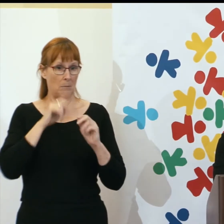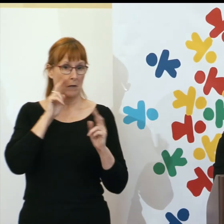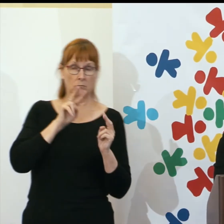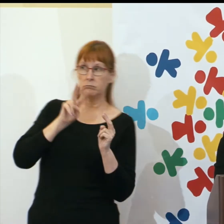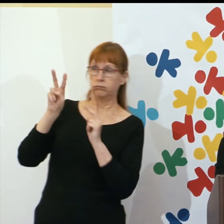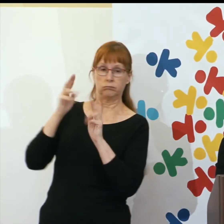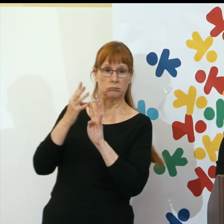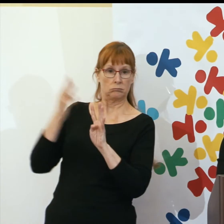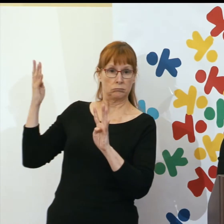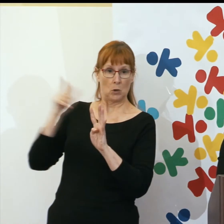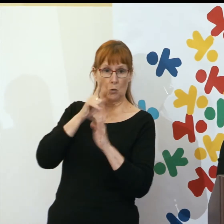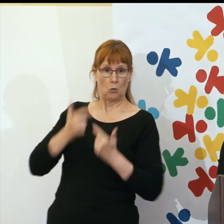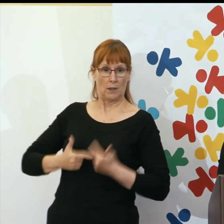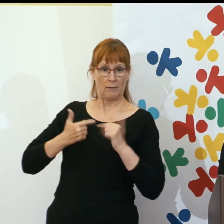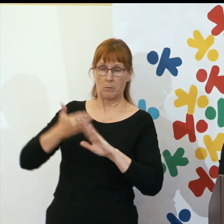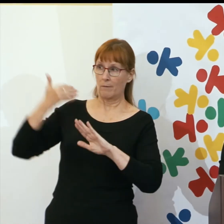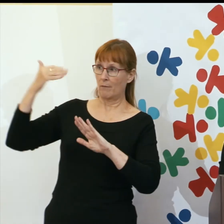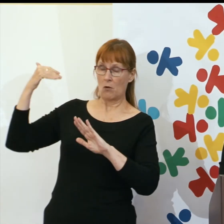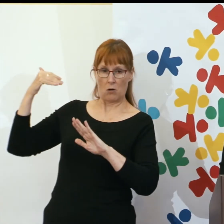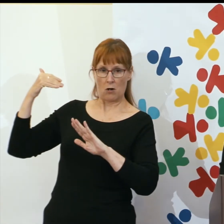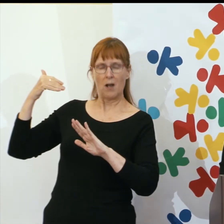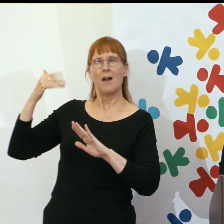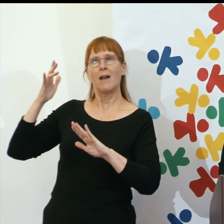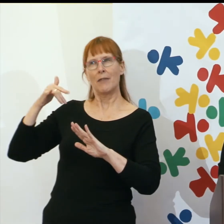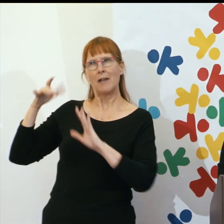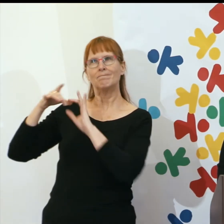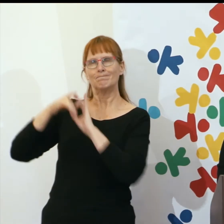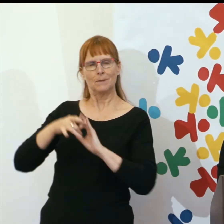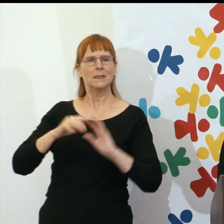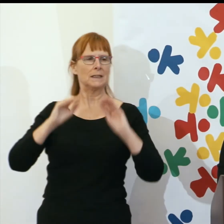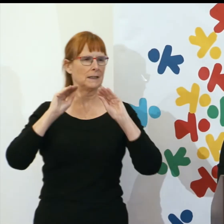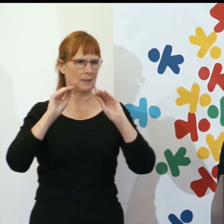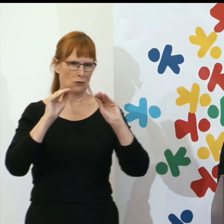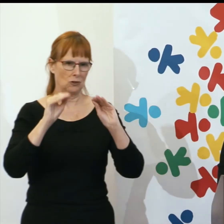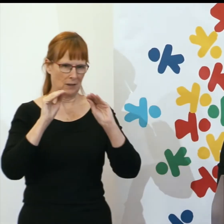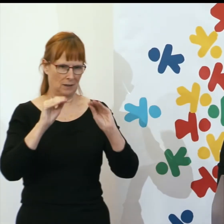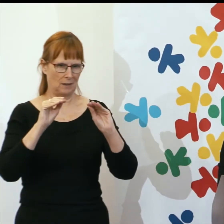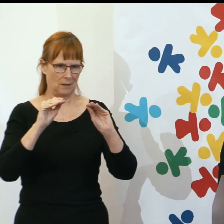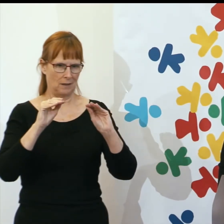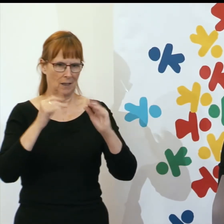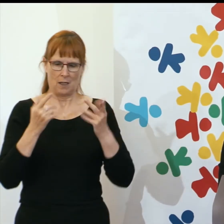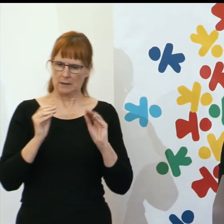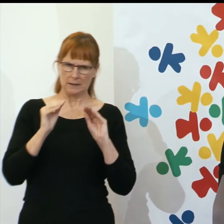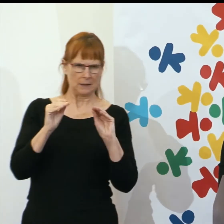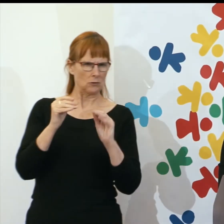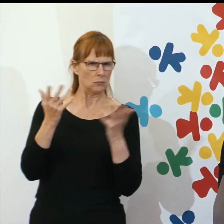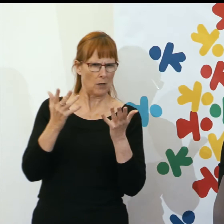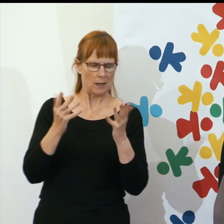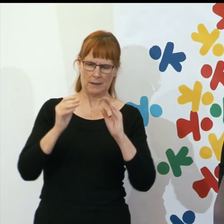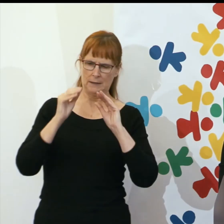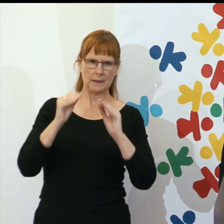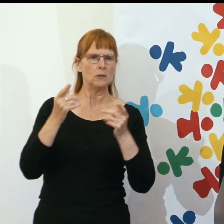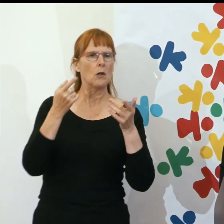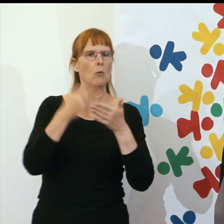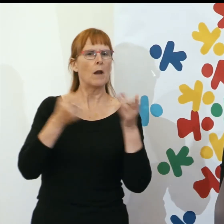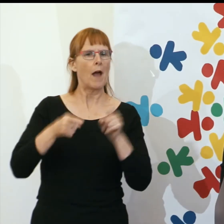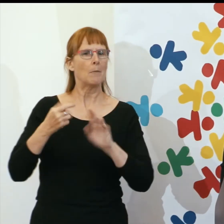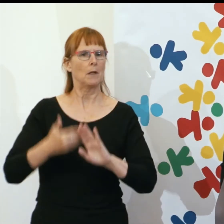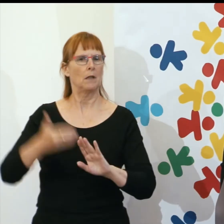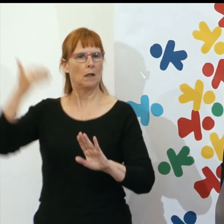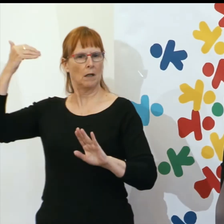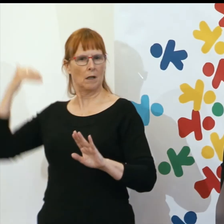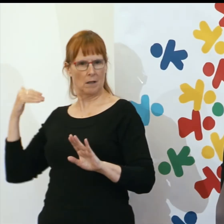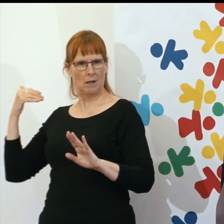do. We educate our students about what has come before them, and at the same